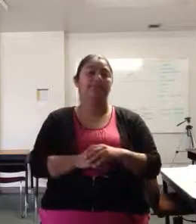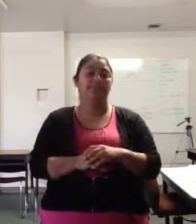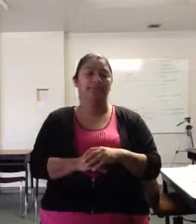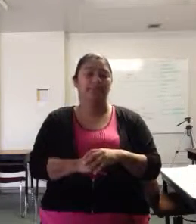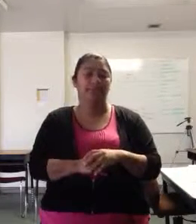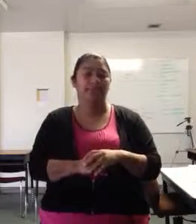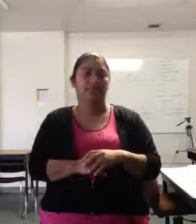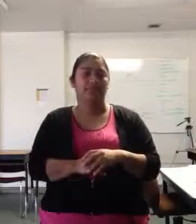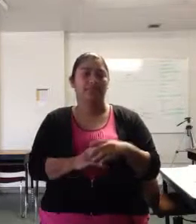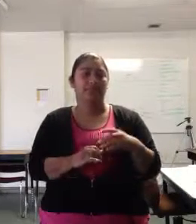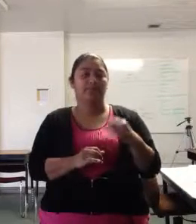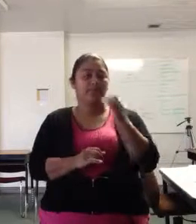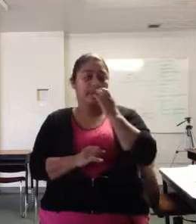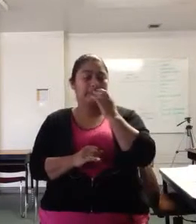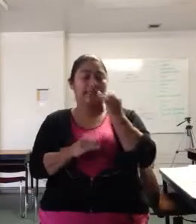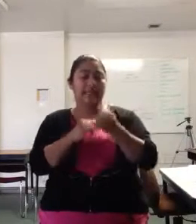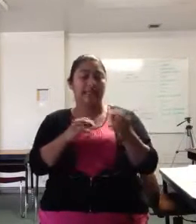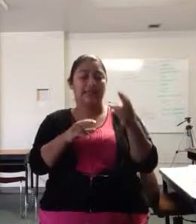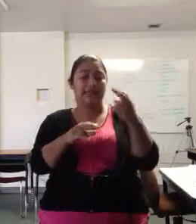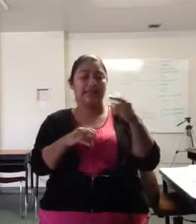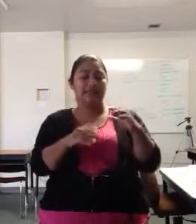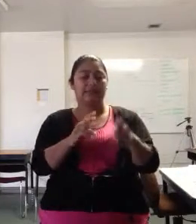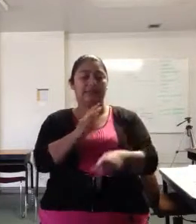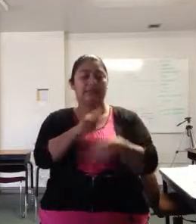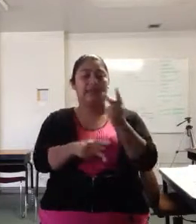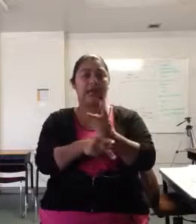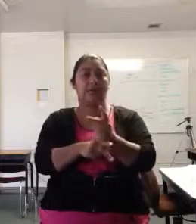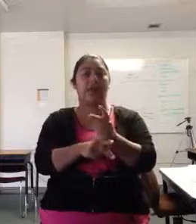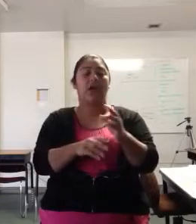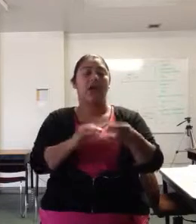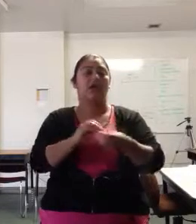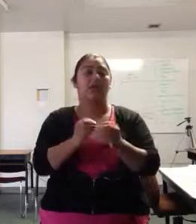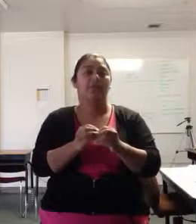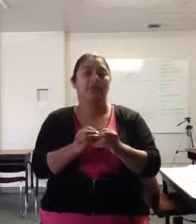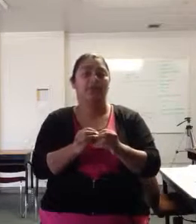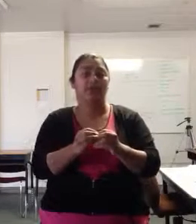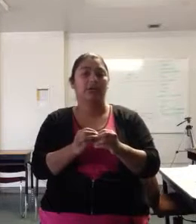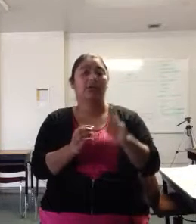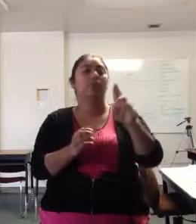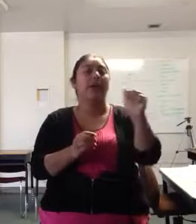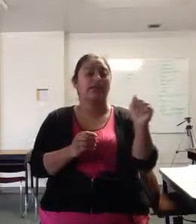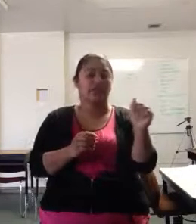So the last type of number we're going to be talking about in this video are rational numbers.